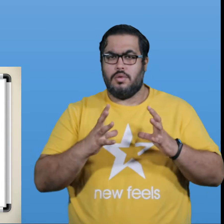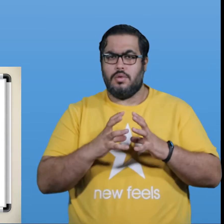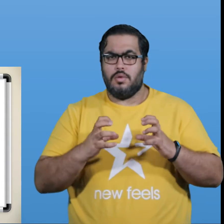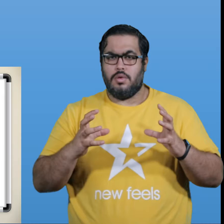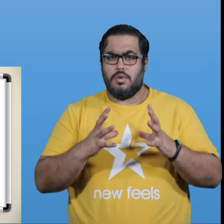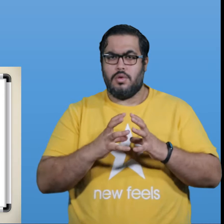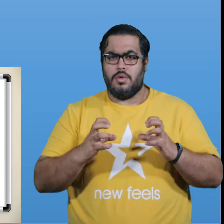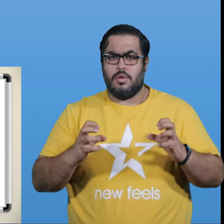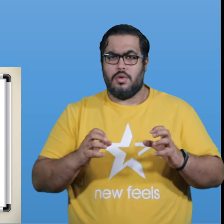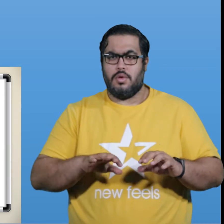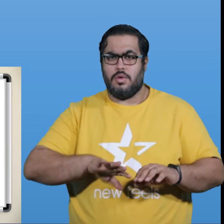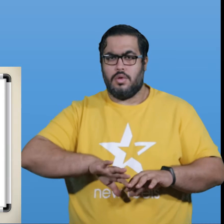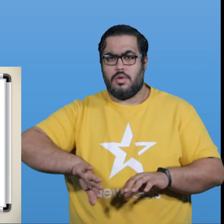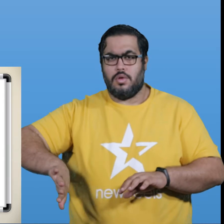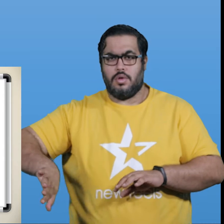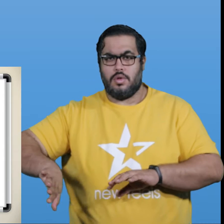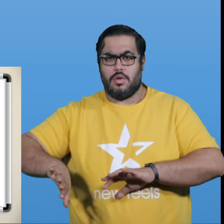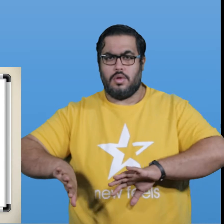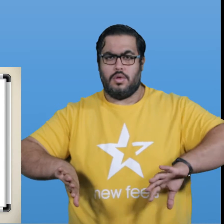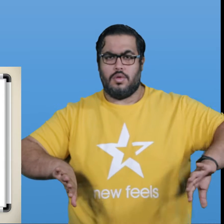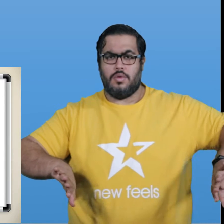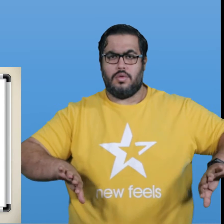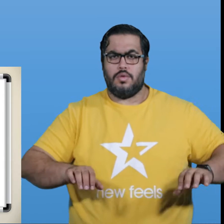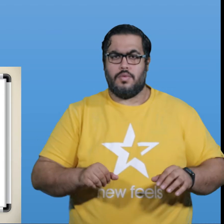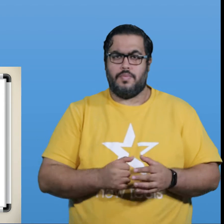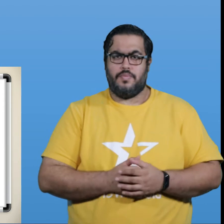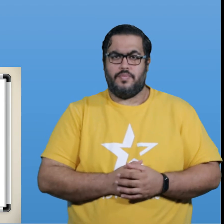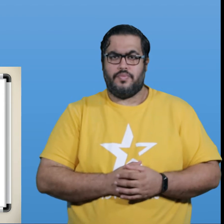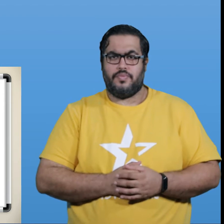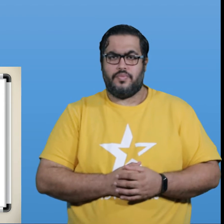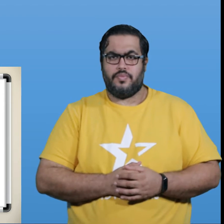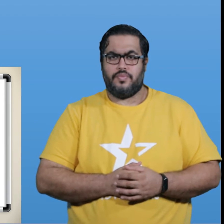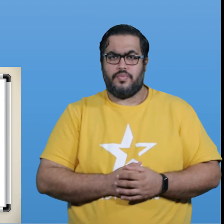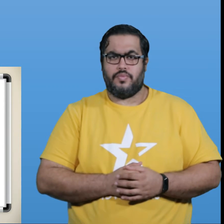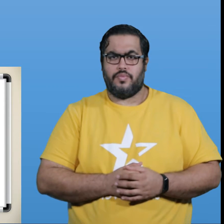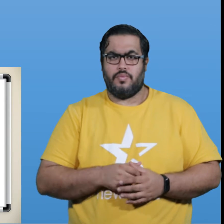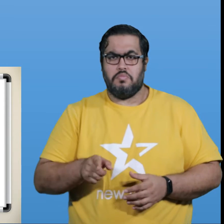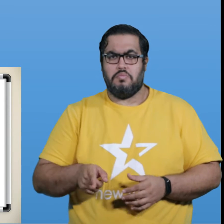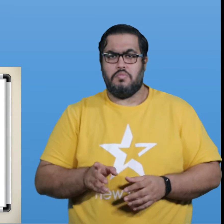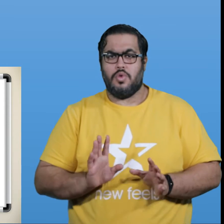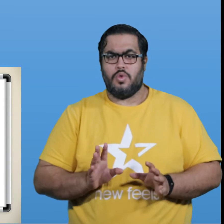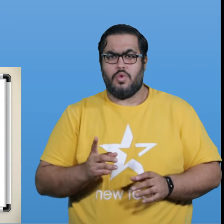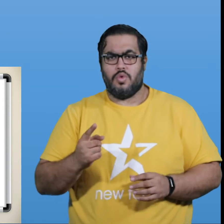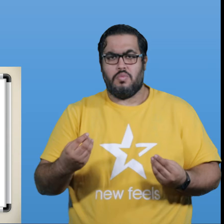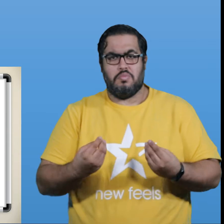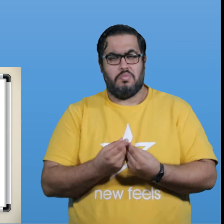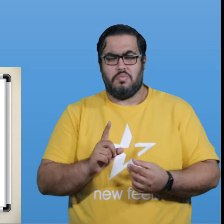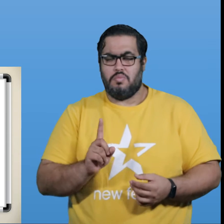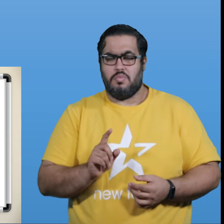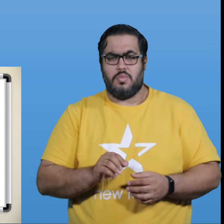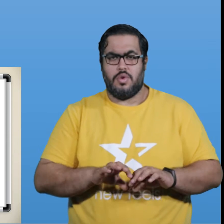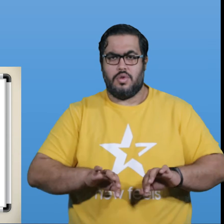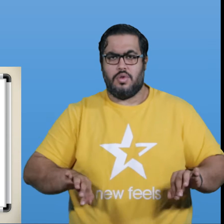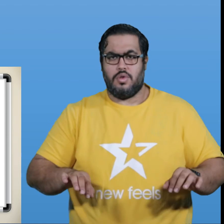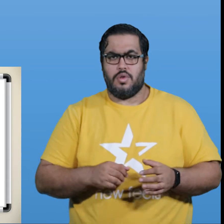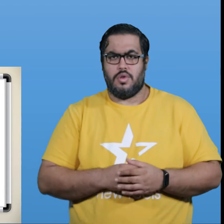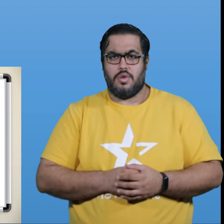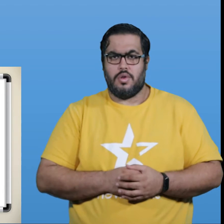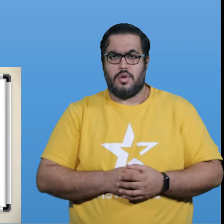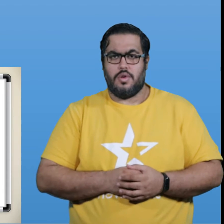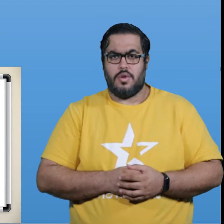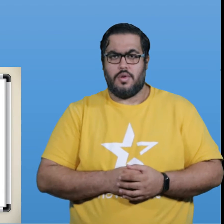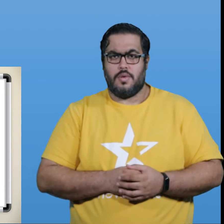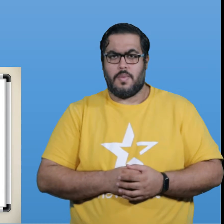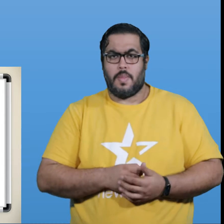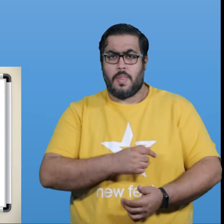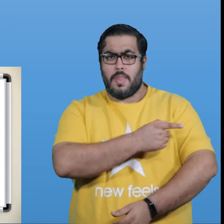forming or viewed as a unit apart or by itself. So they are apart, they're not together. For example, a report